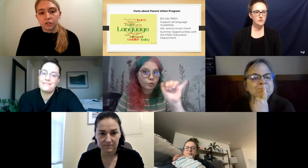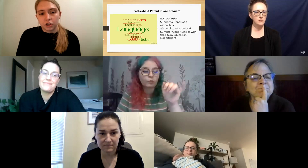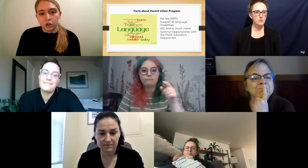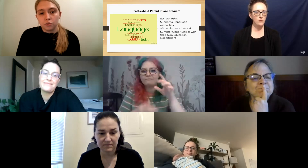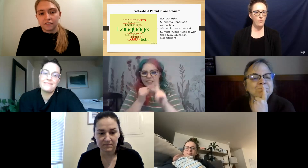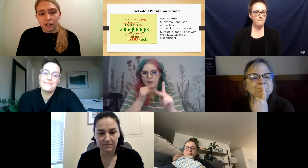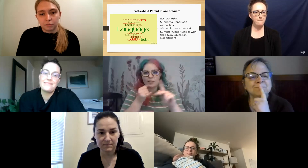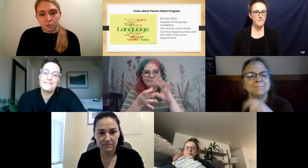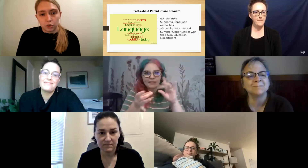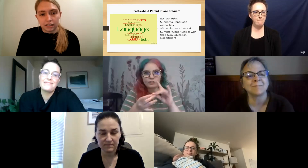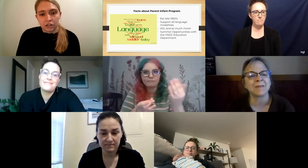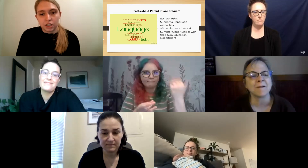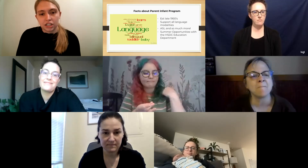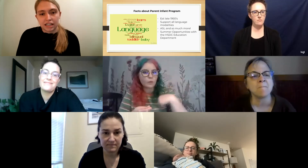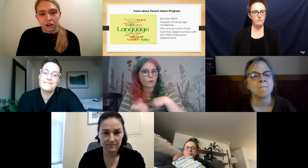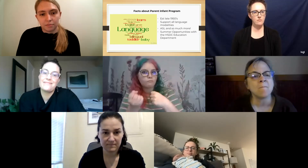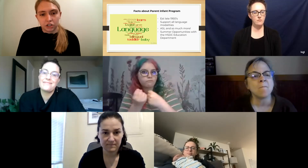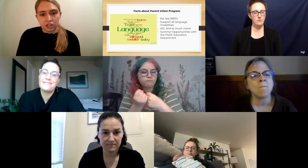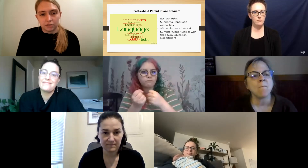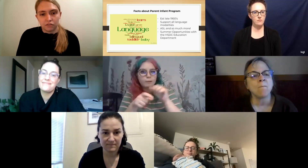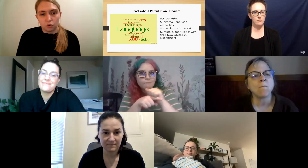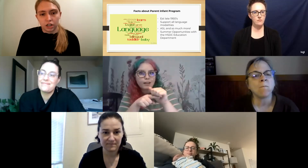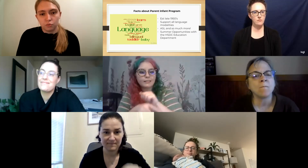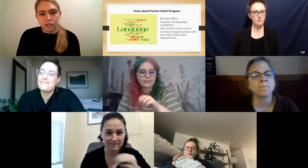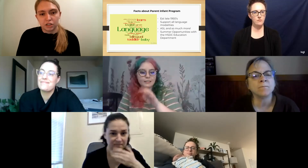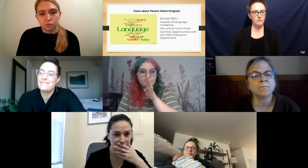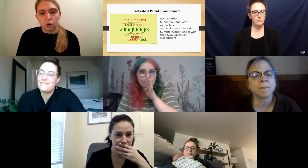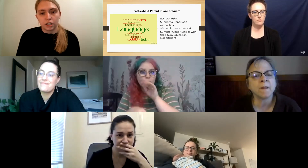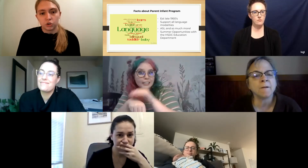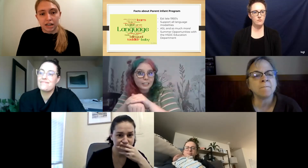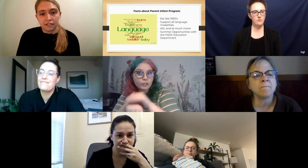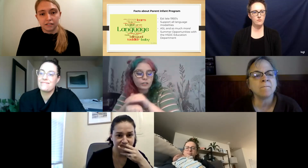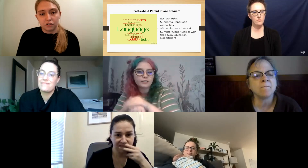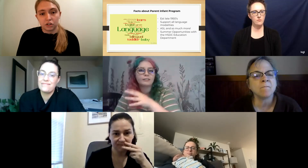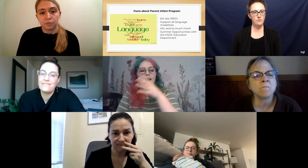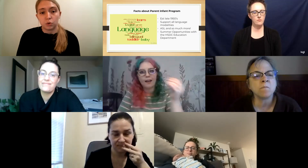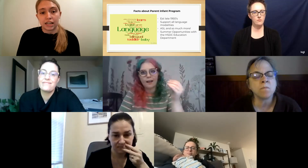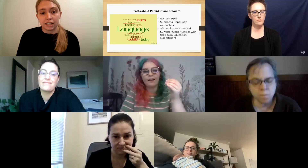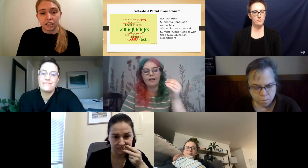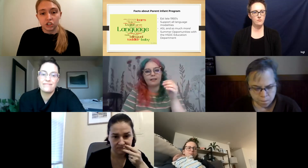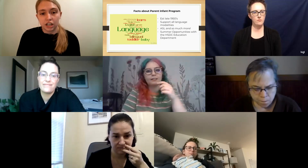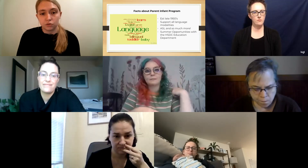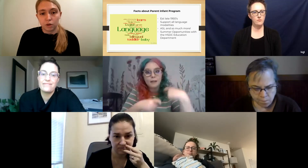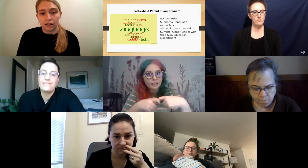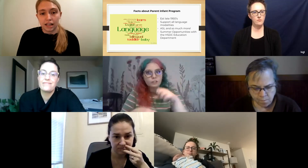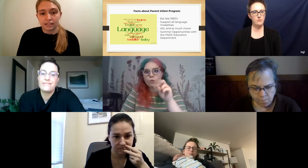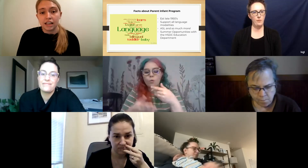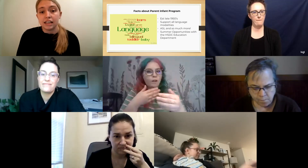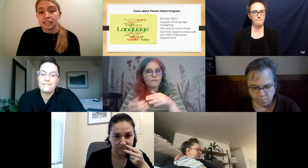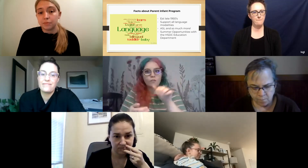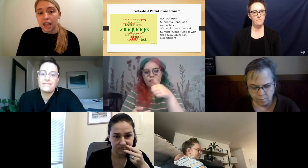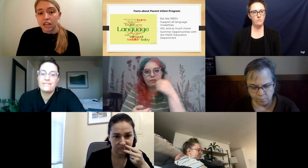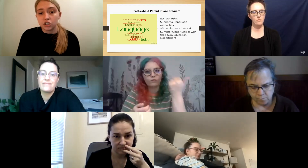We also develop spoken language, as Karen mentioned before. We support training for spoken English, as well